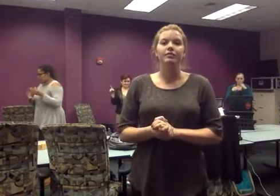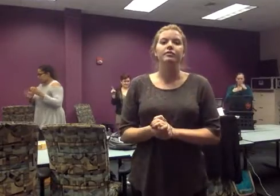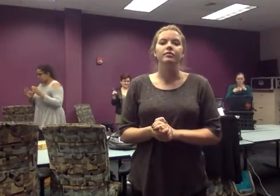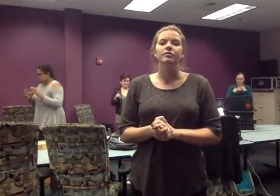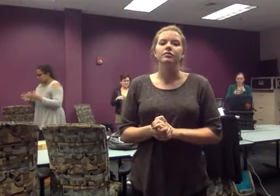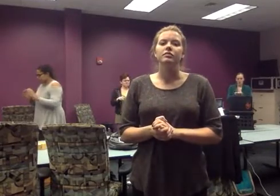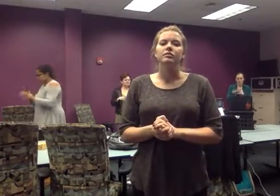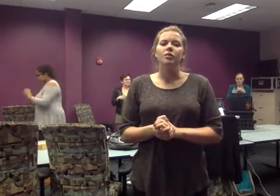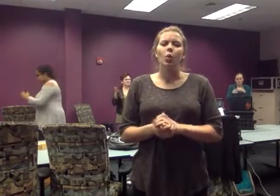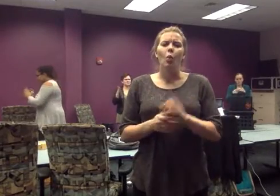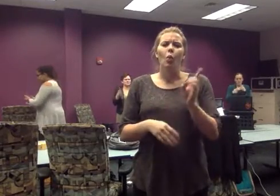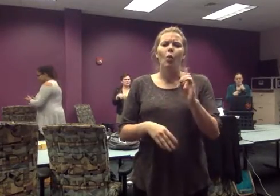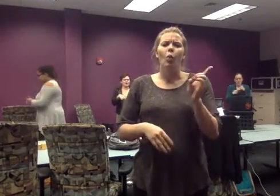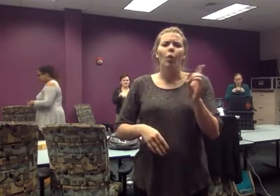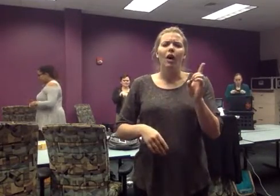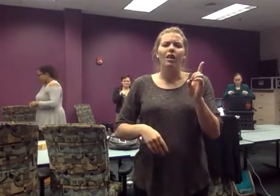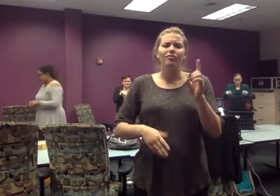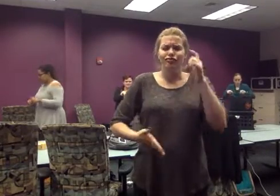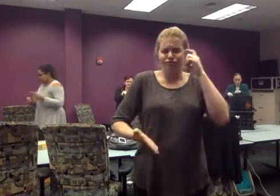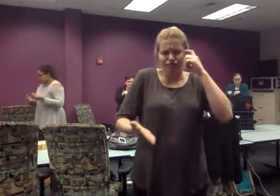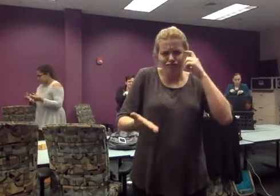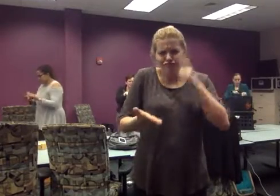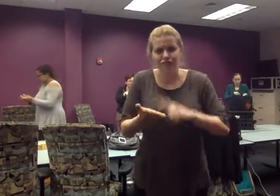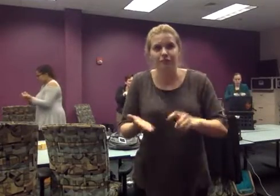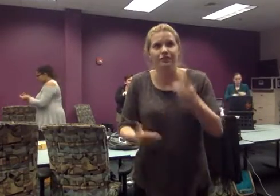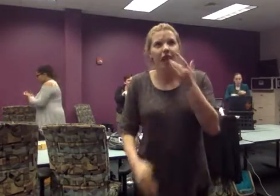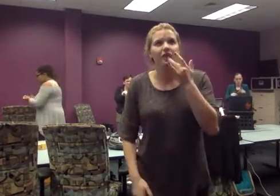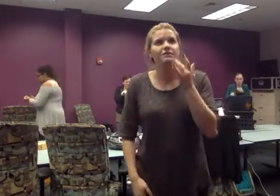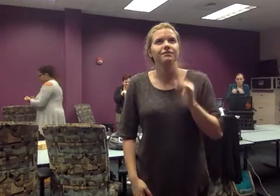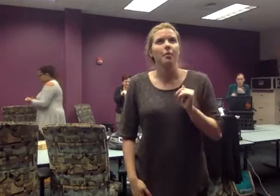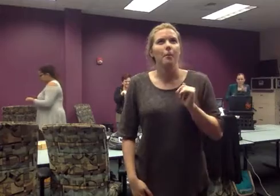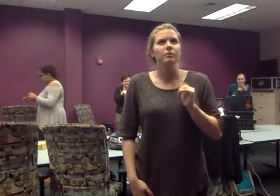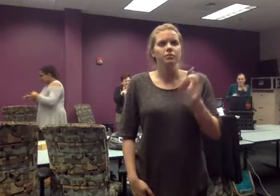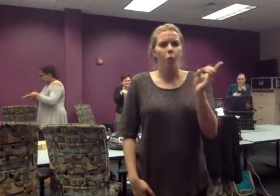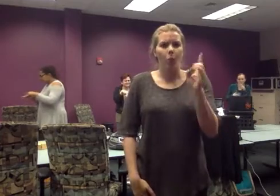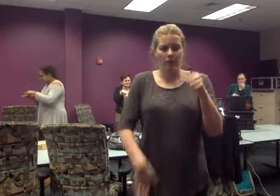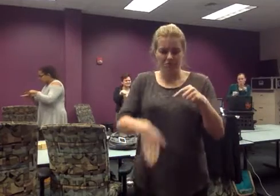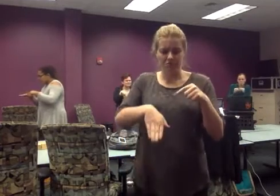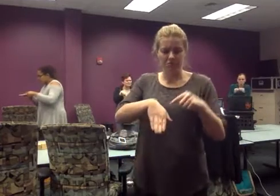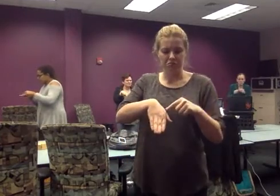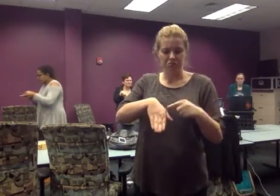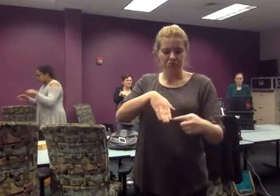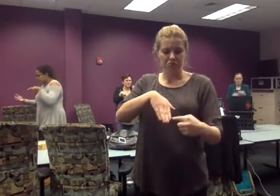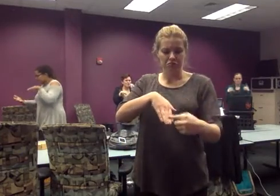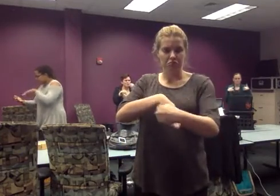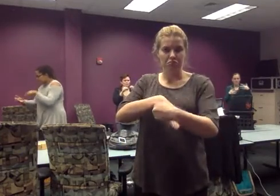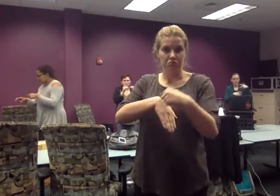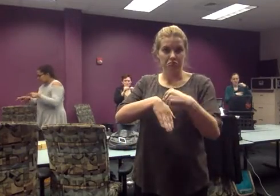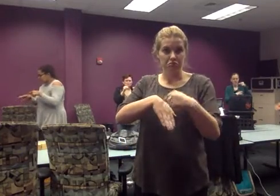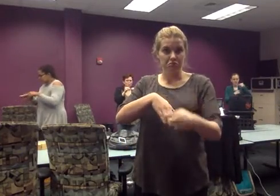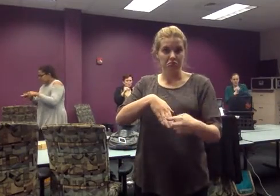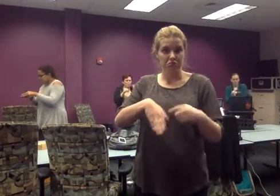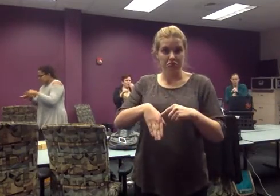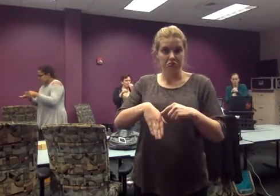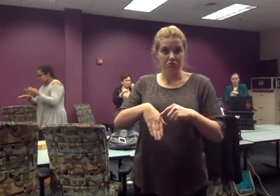really notice that you taste things more intensely. So we're going to use a Q-tip and 4 solutions. The solutions will